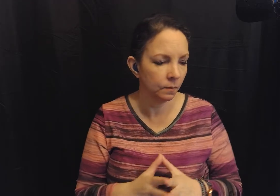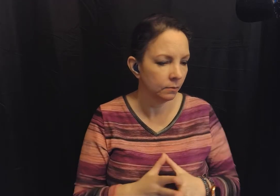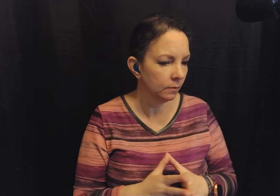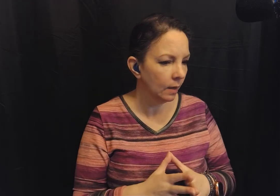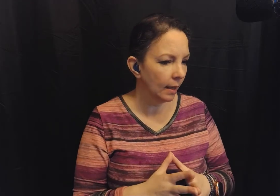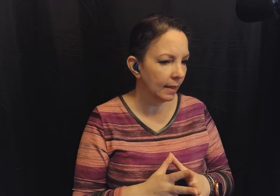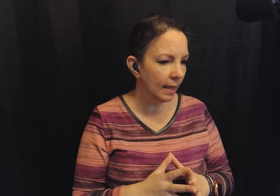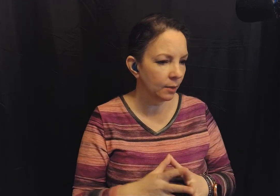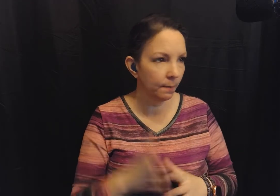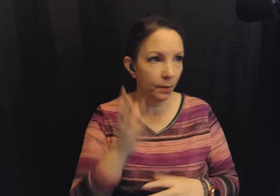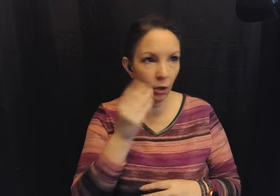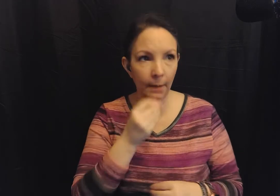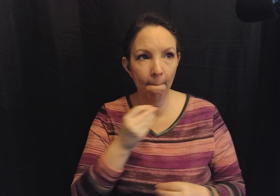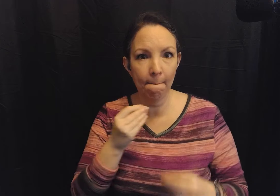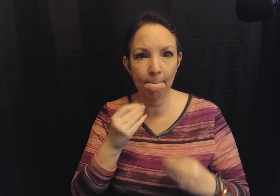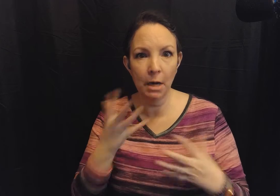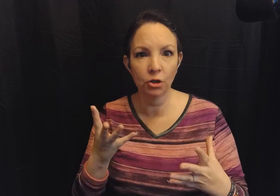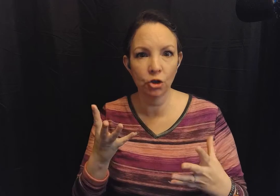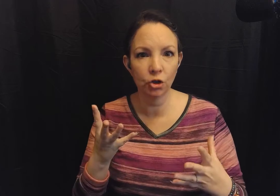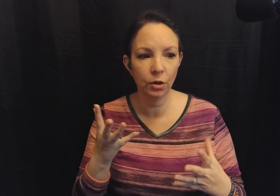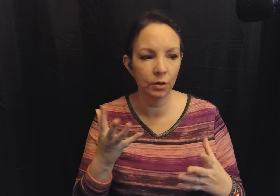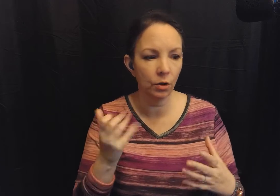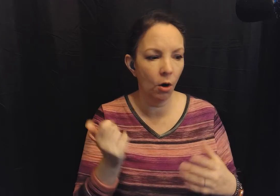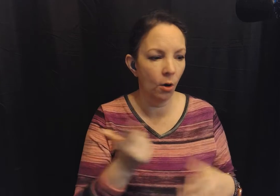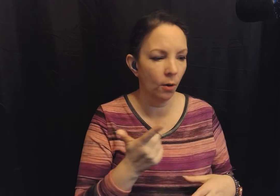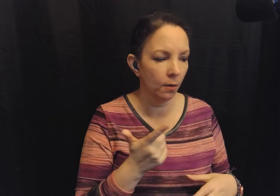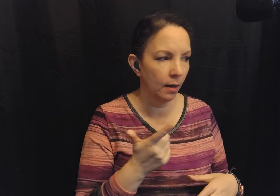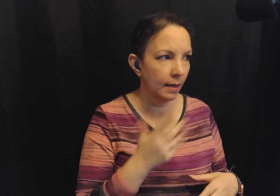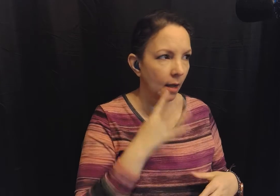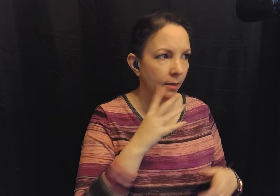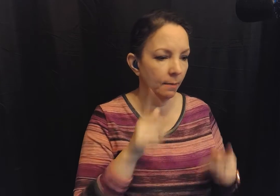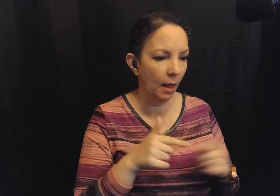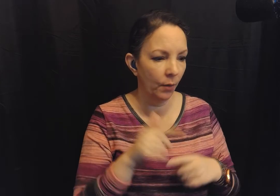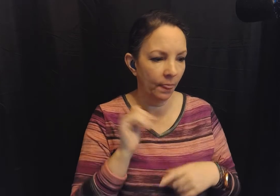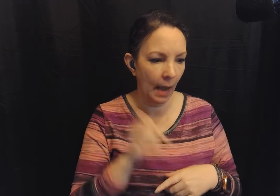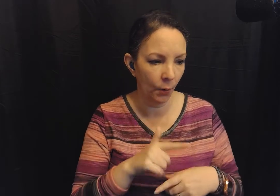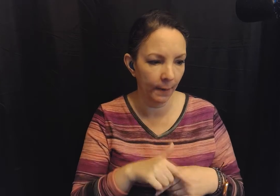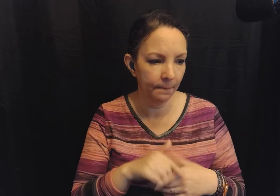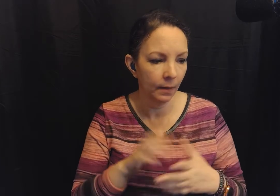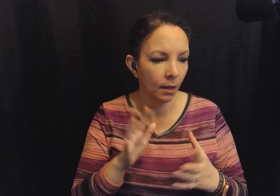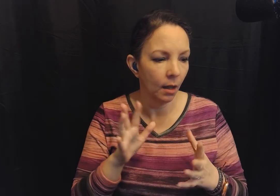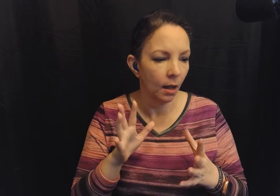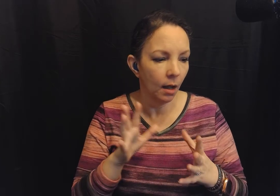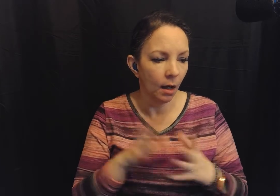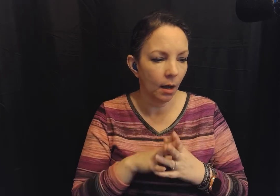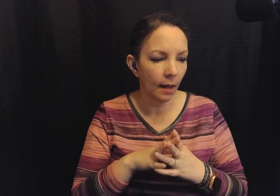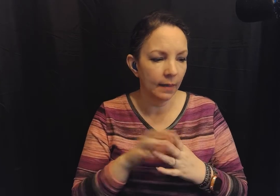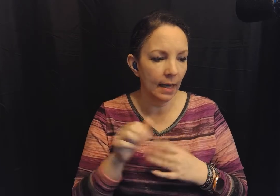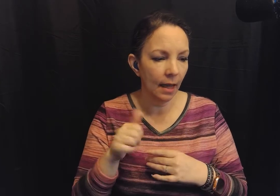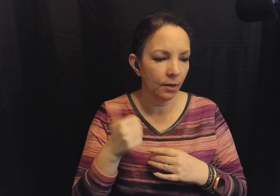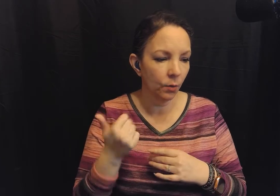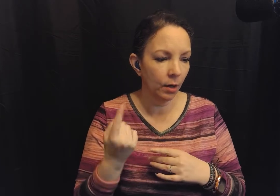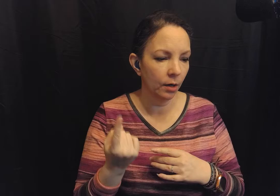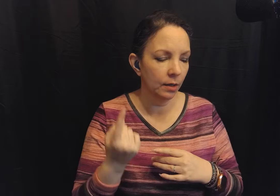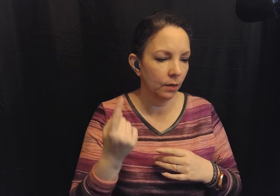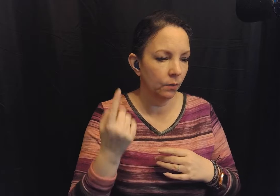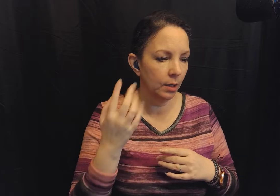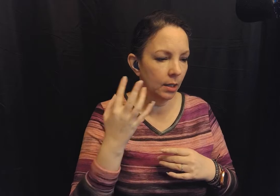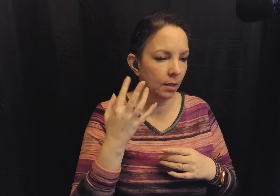I think that's pretty much all I talked about with that one. The other one that we